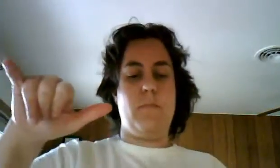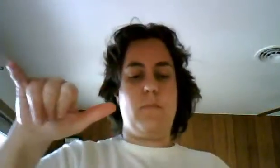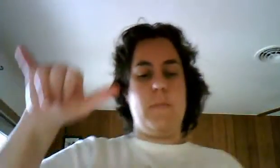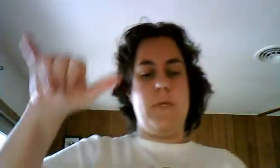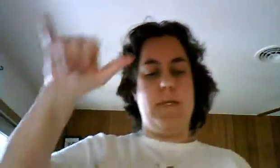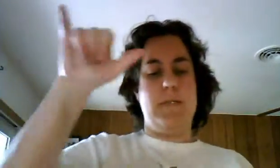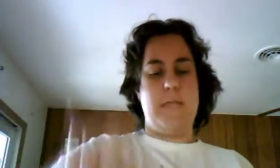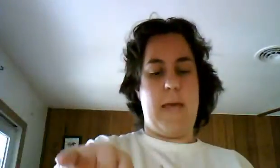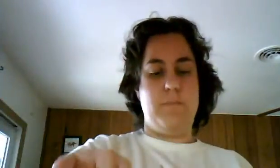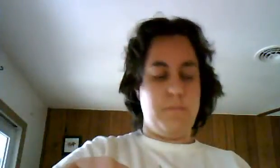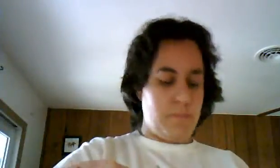Stay.